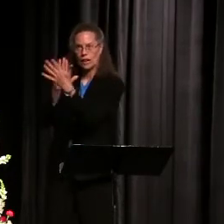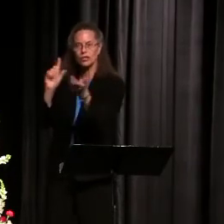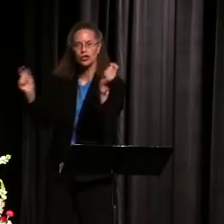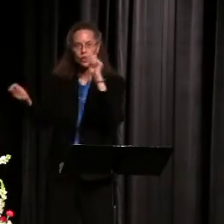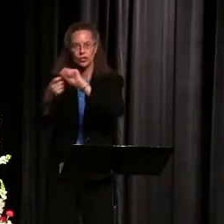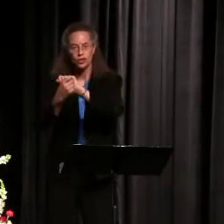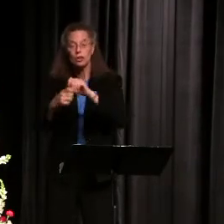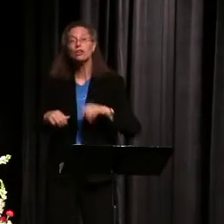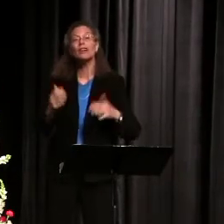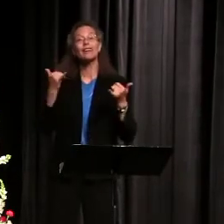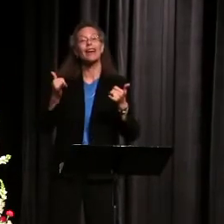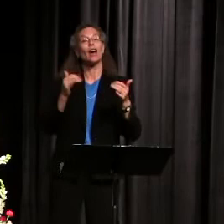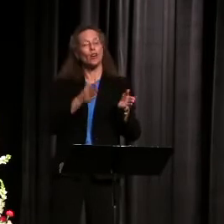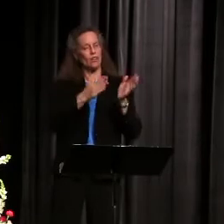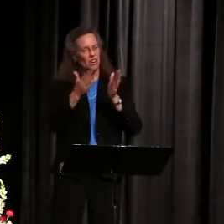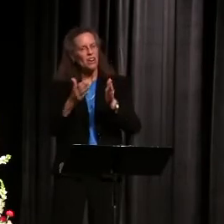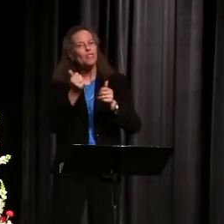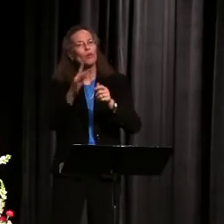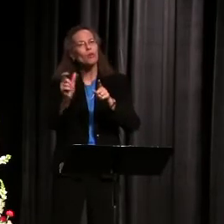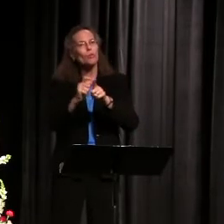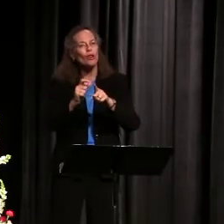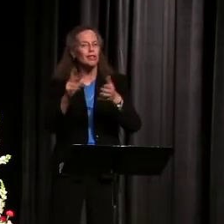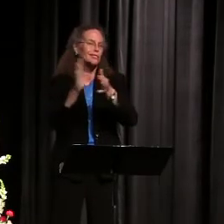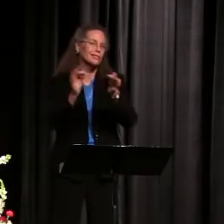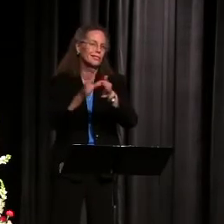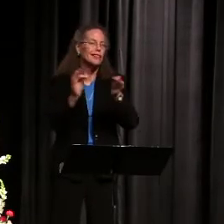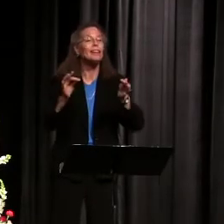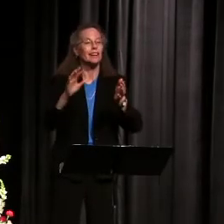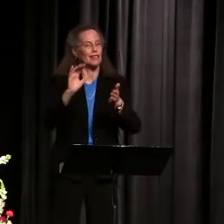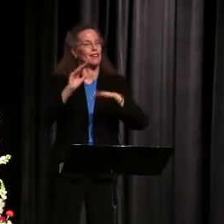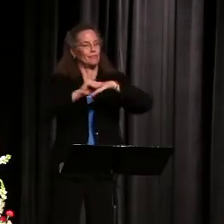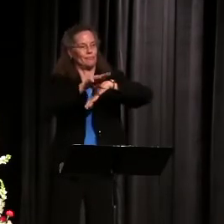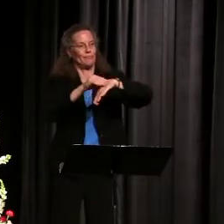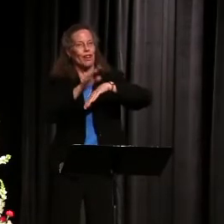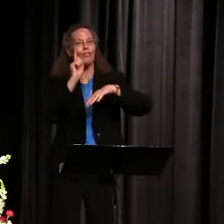And now for a few words of wisdom for our graduates to guide you on your next journey.